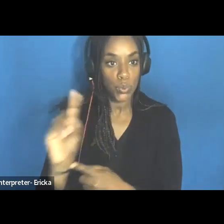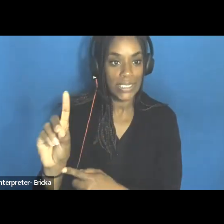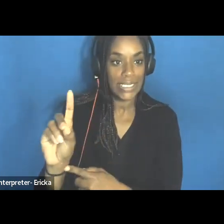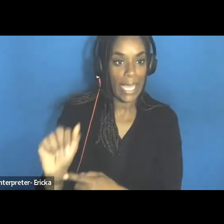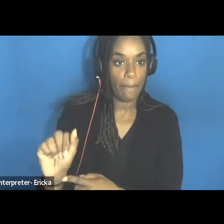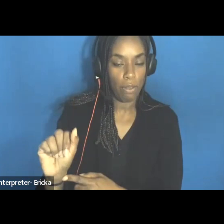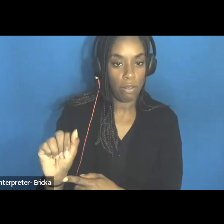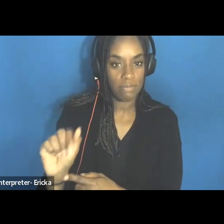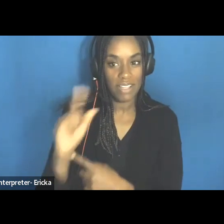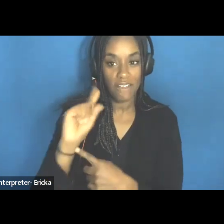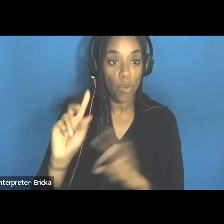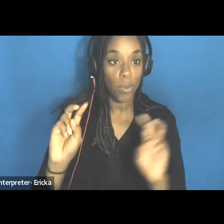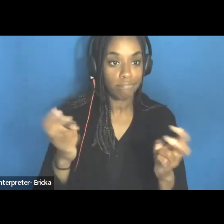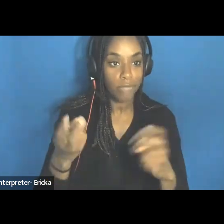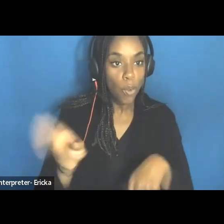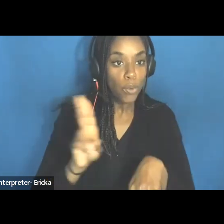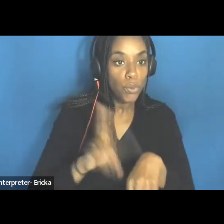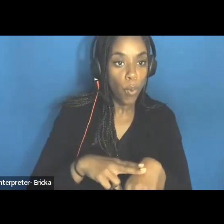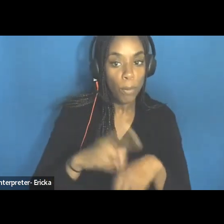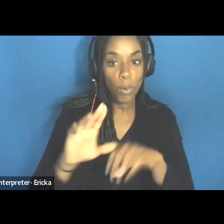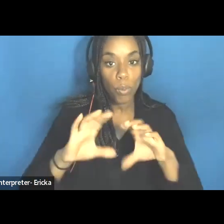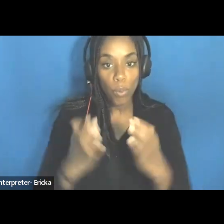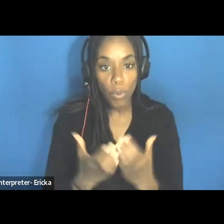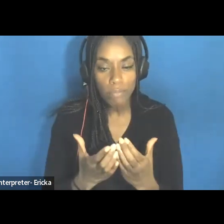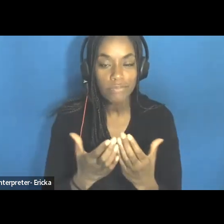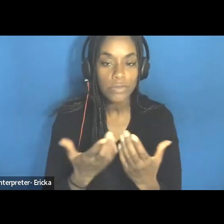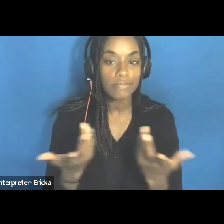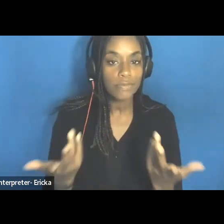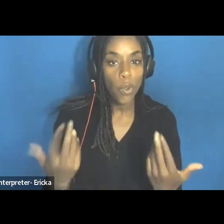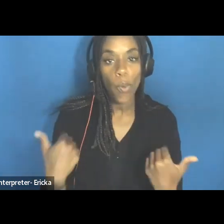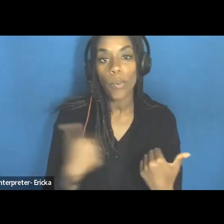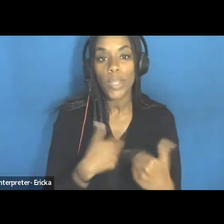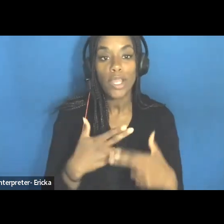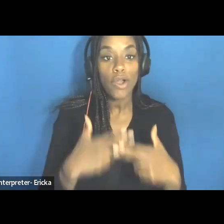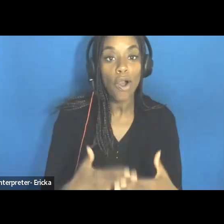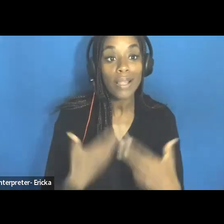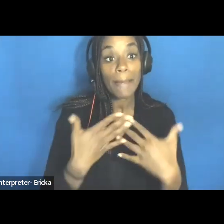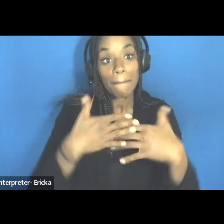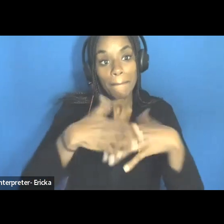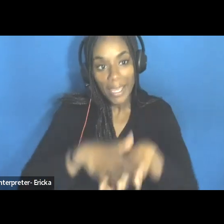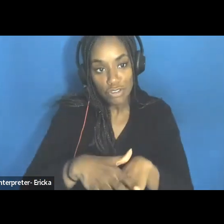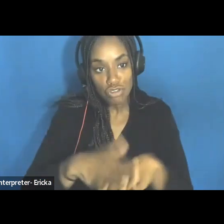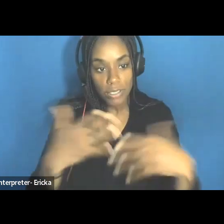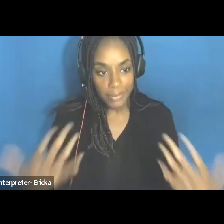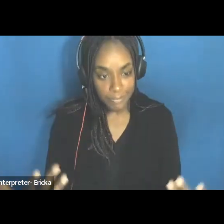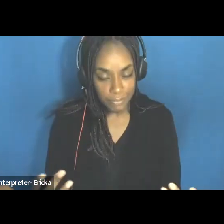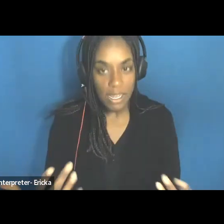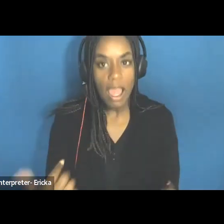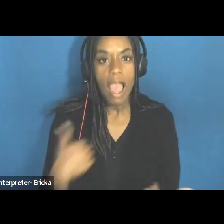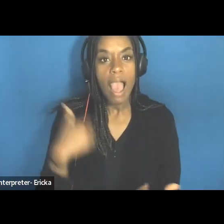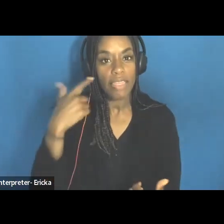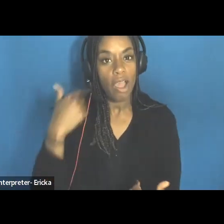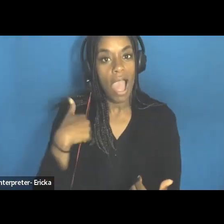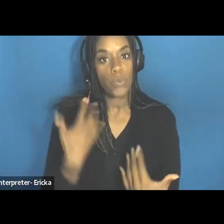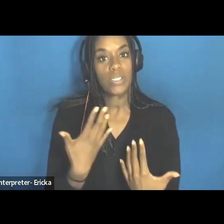the normal world, or mainstream as we call it. And I thought I was too mainstream for the disability